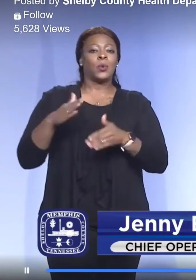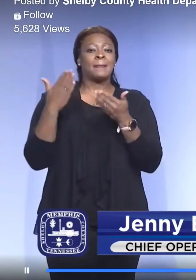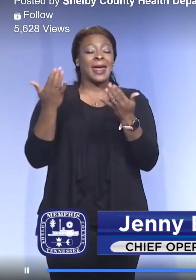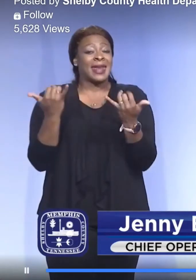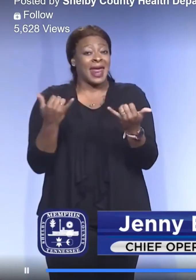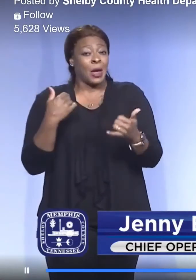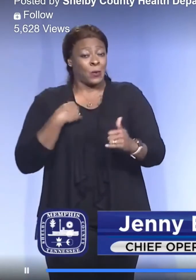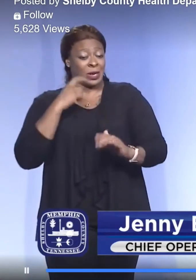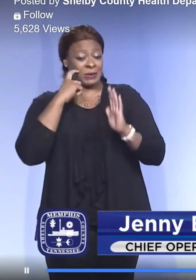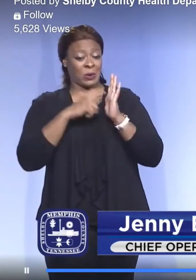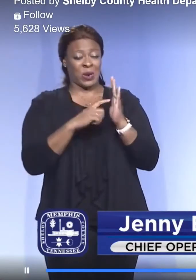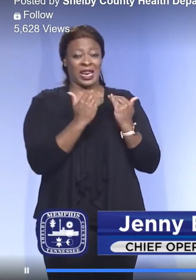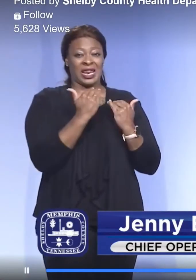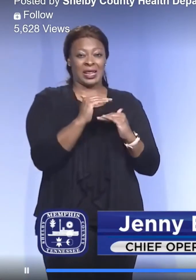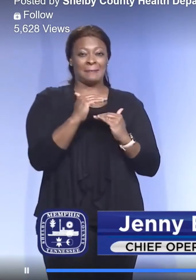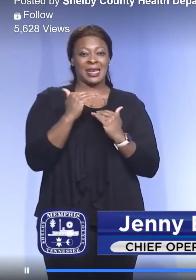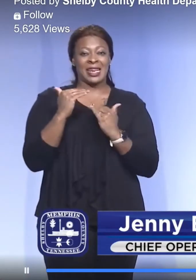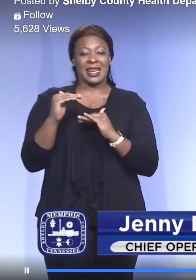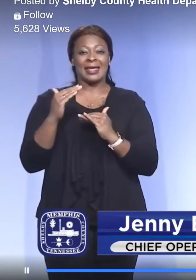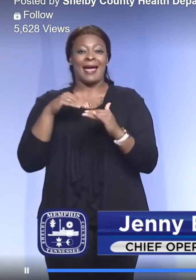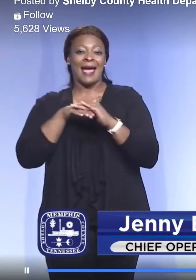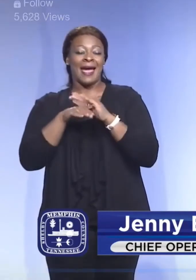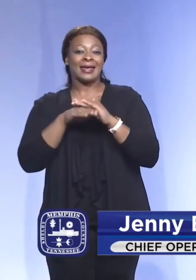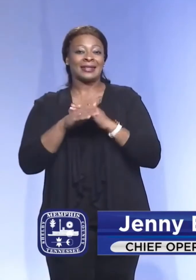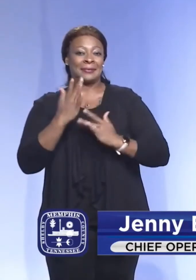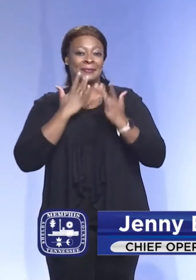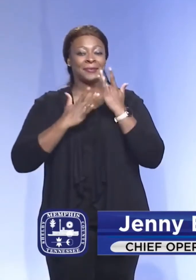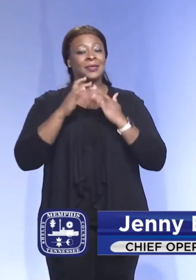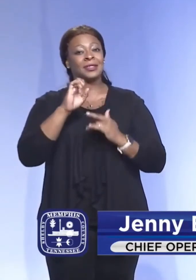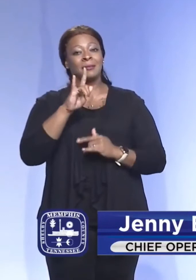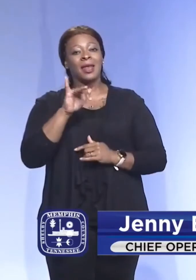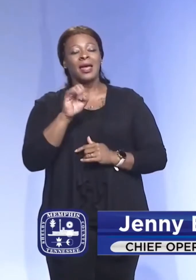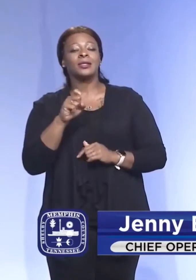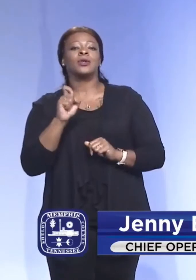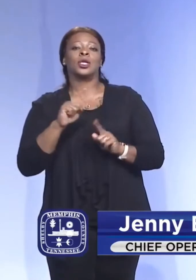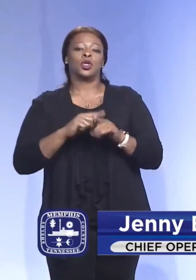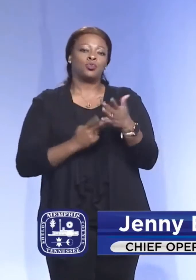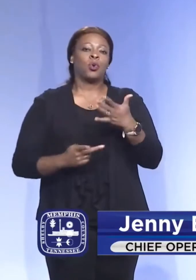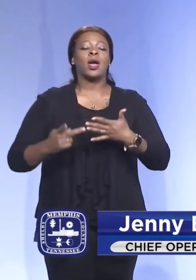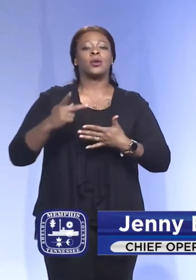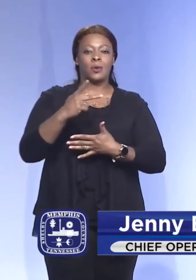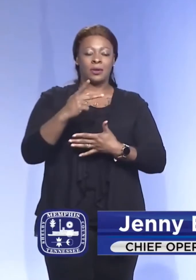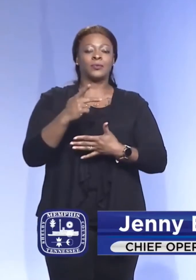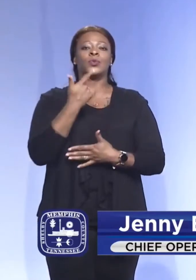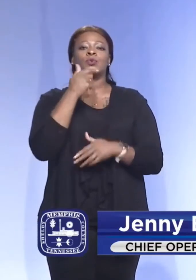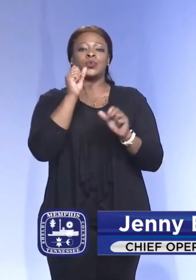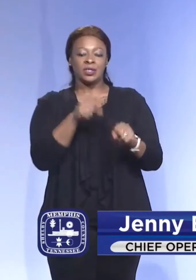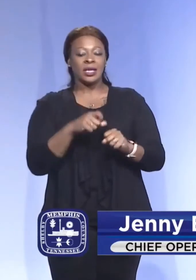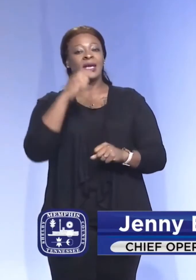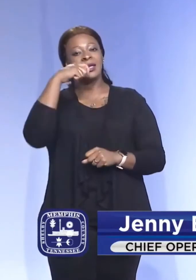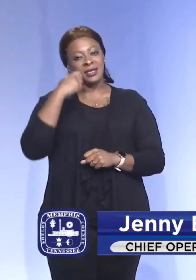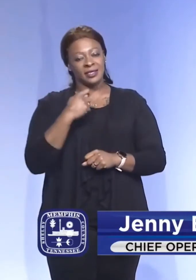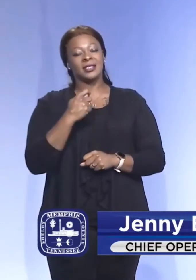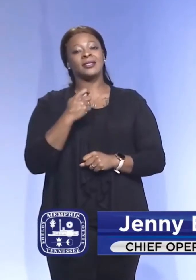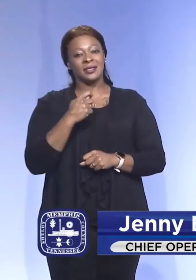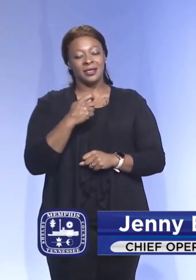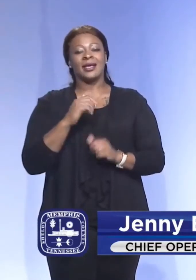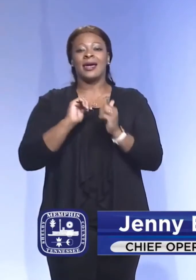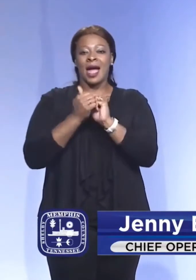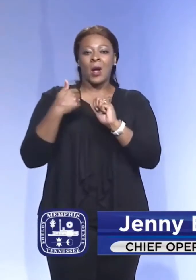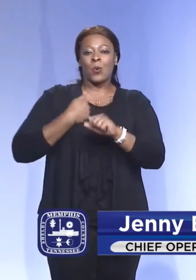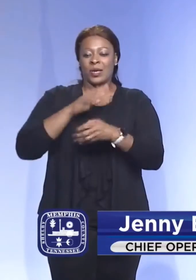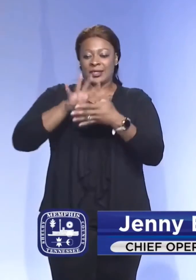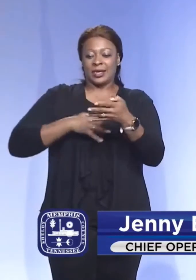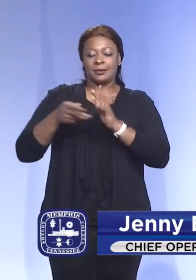we are seeing limited access to testing, we now need to prioritize who can be tested and how we